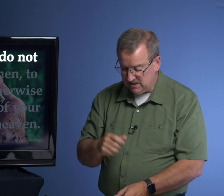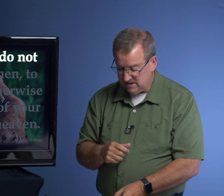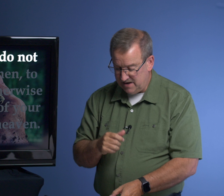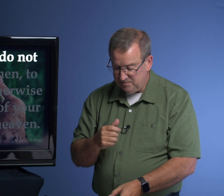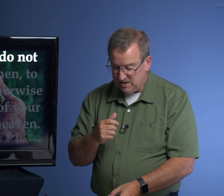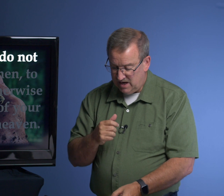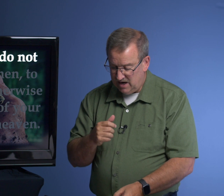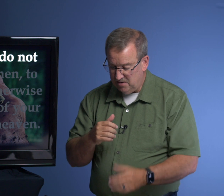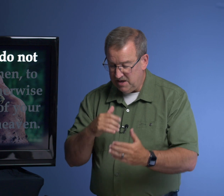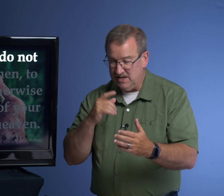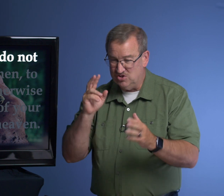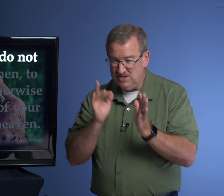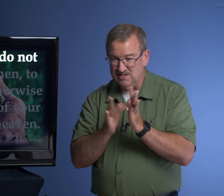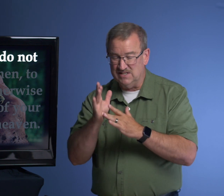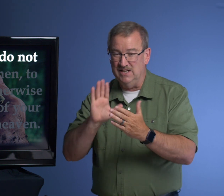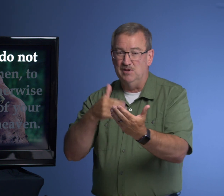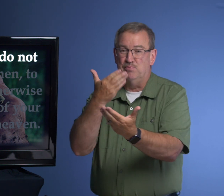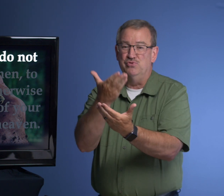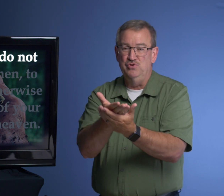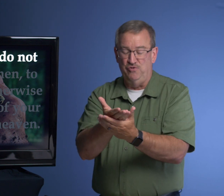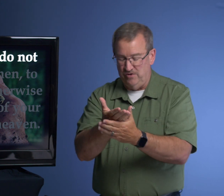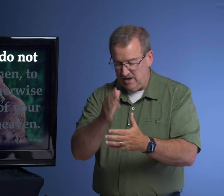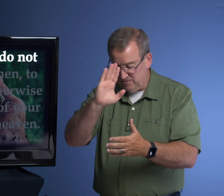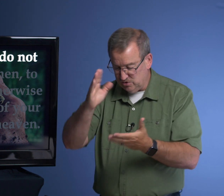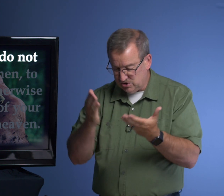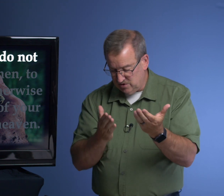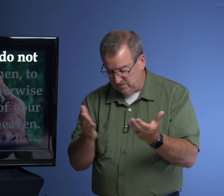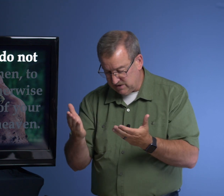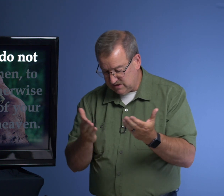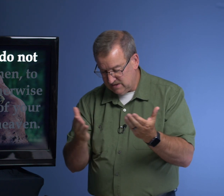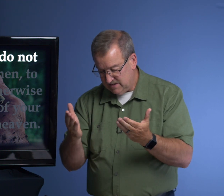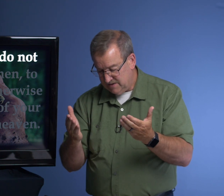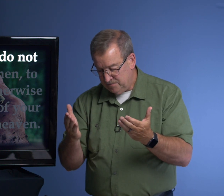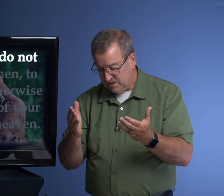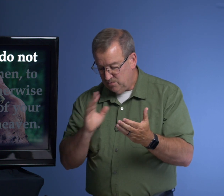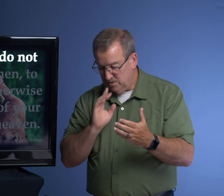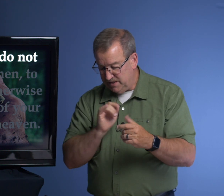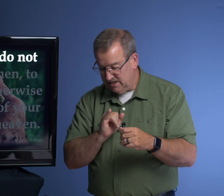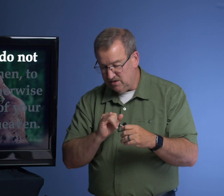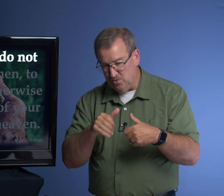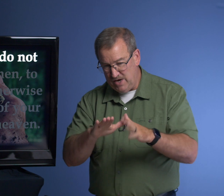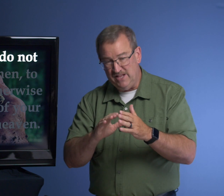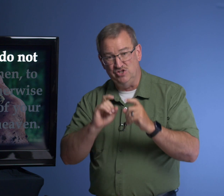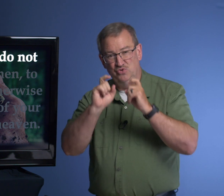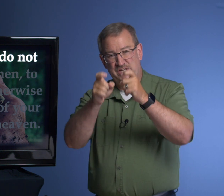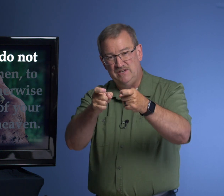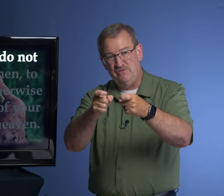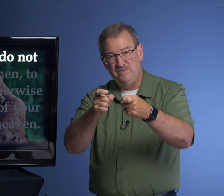that Jesus said the proof of your service will be the way that you give